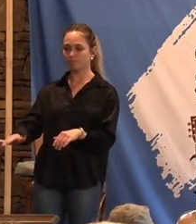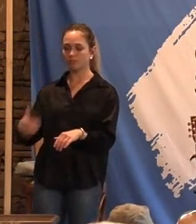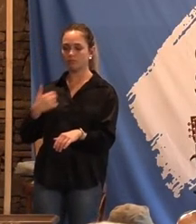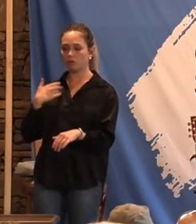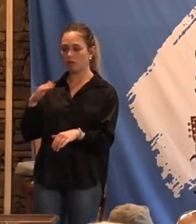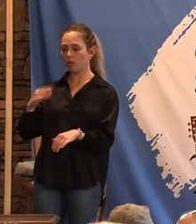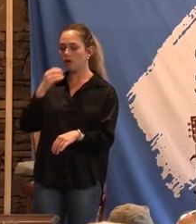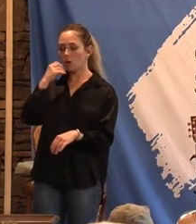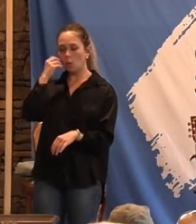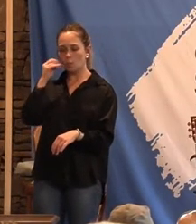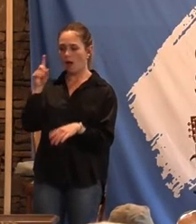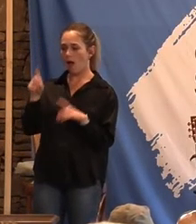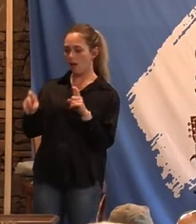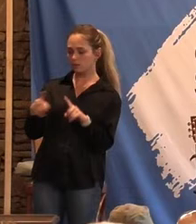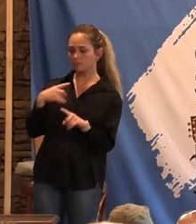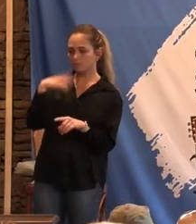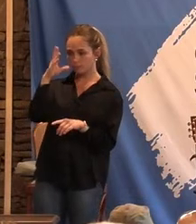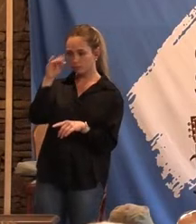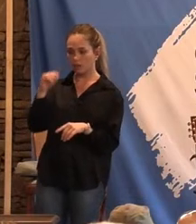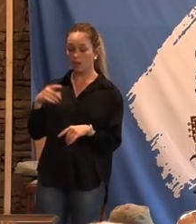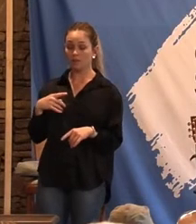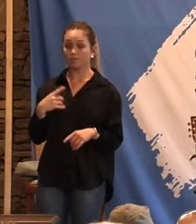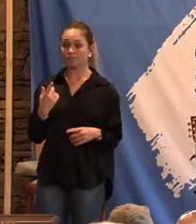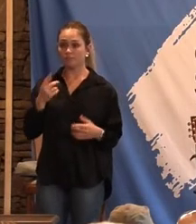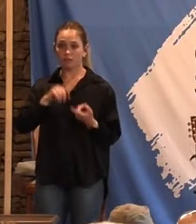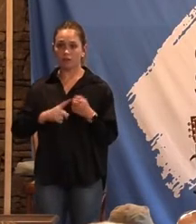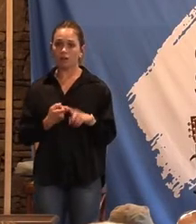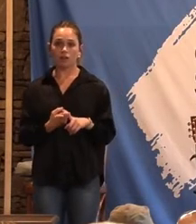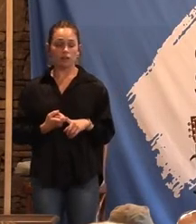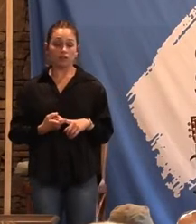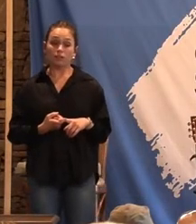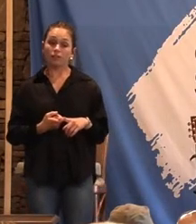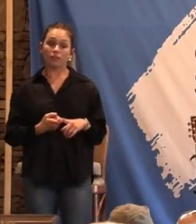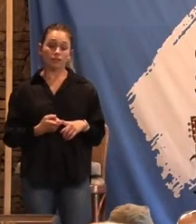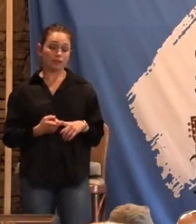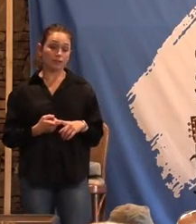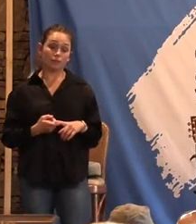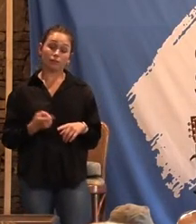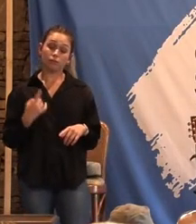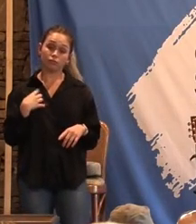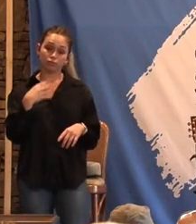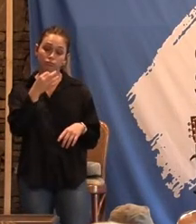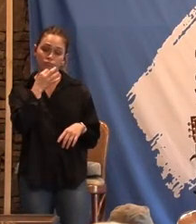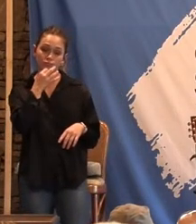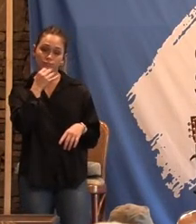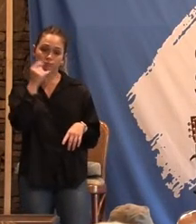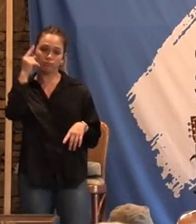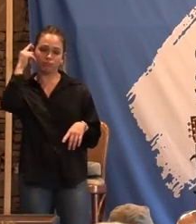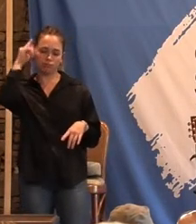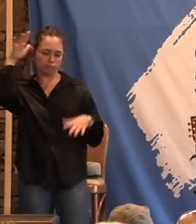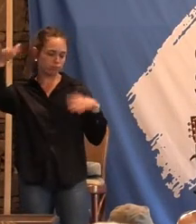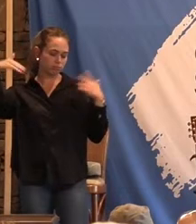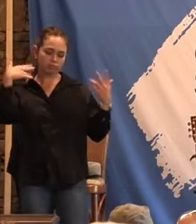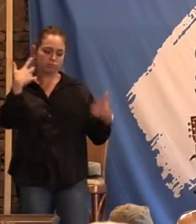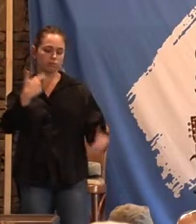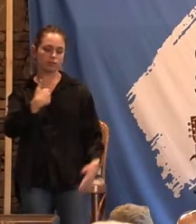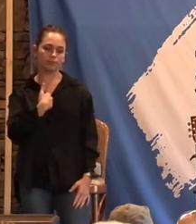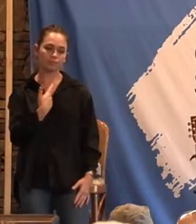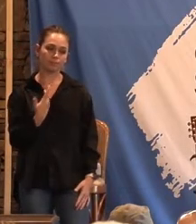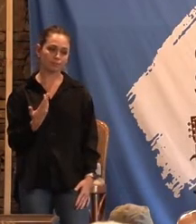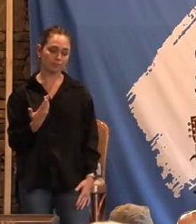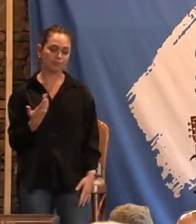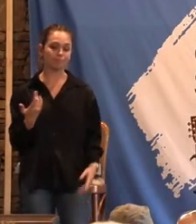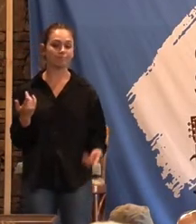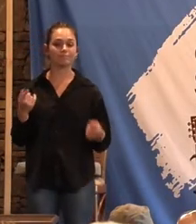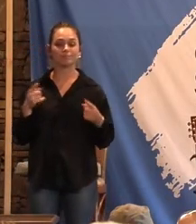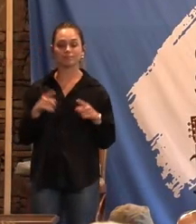asked about his little boy, my friend just shook his head. He's about to drive me crazy. Well, it